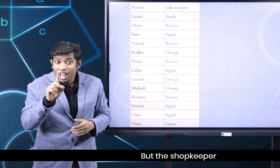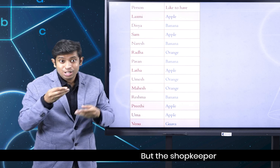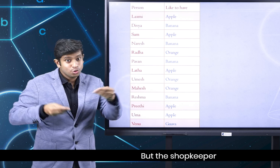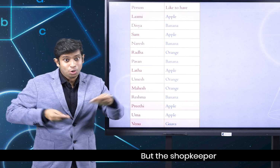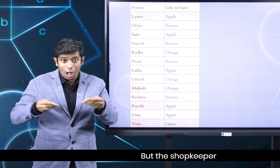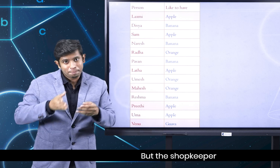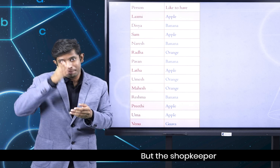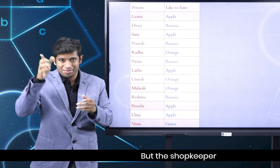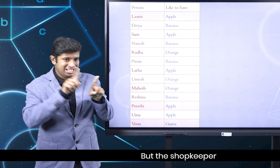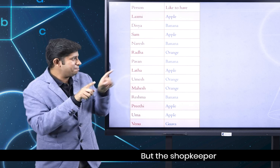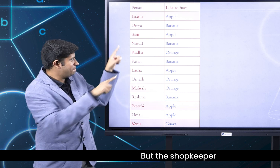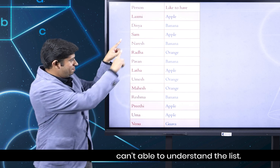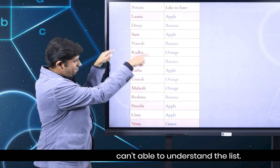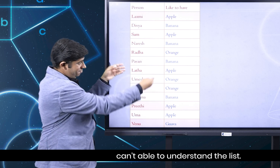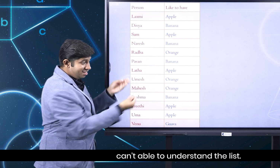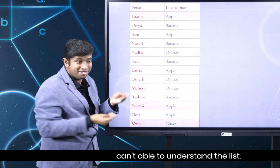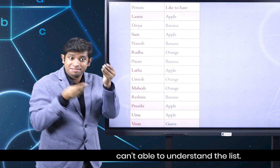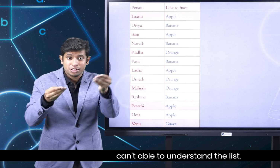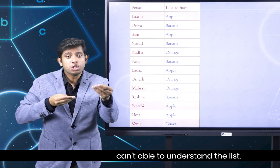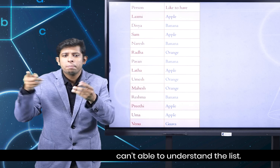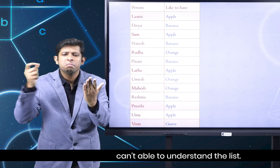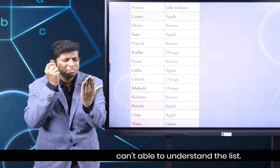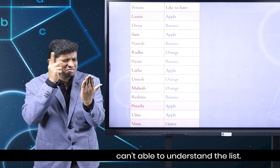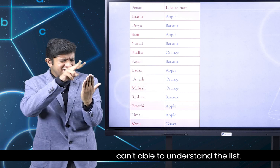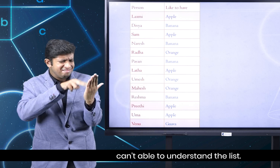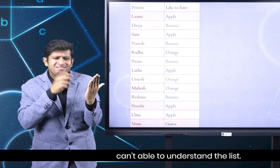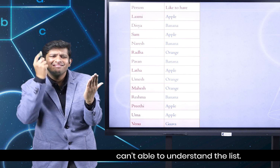But the shopkeeper can't able to understand the list.